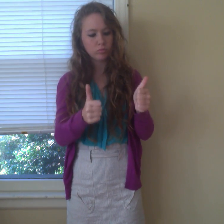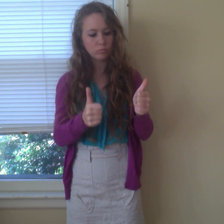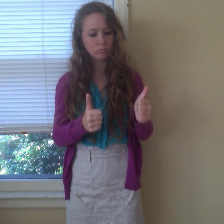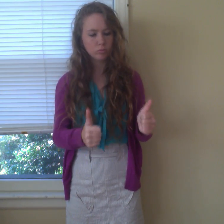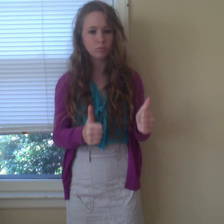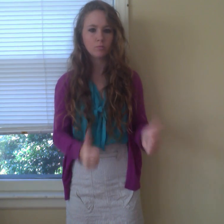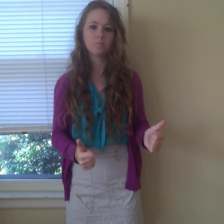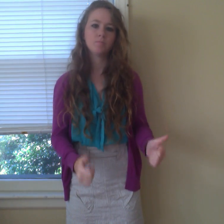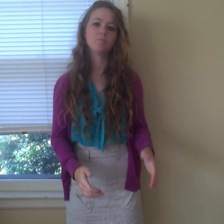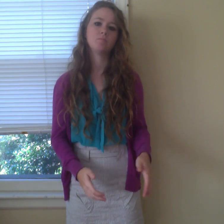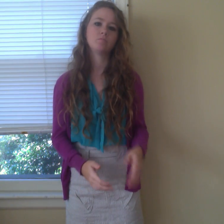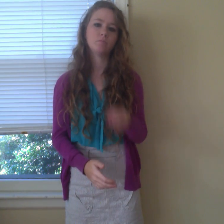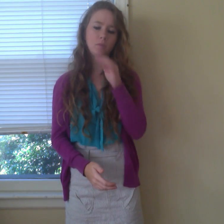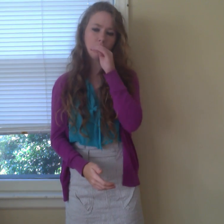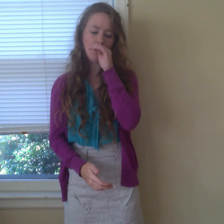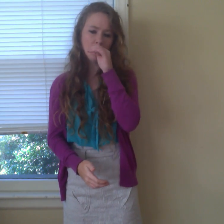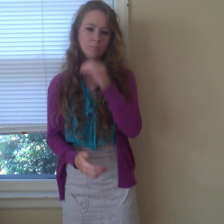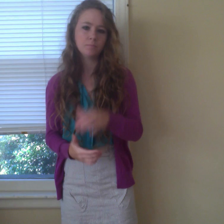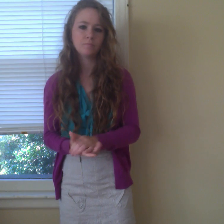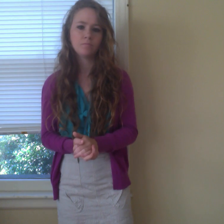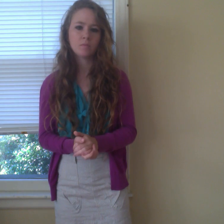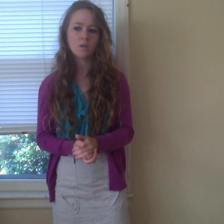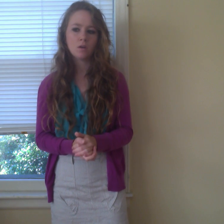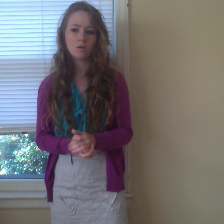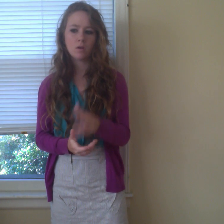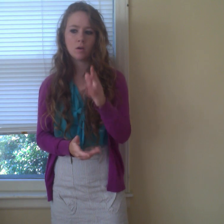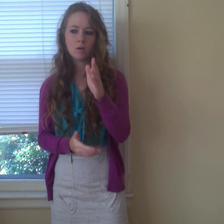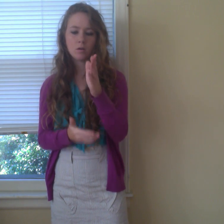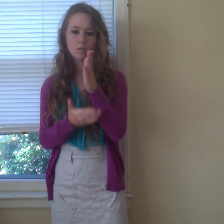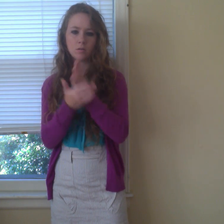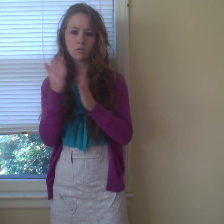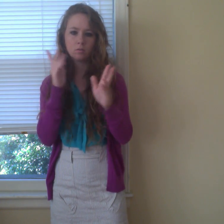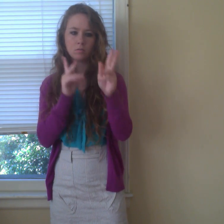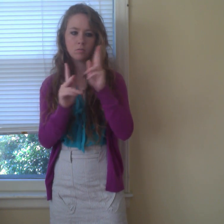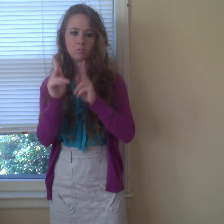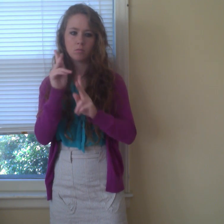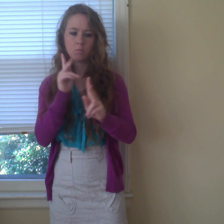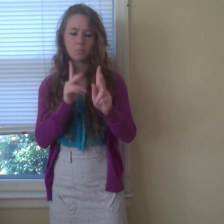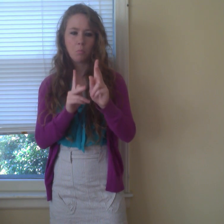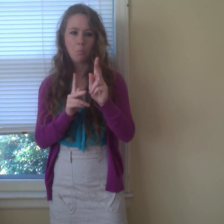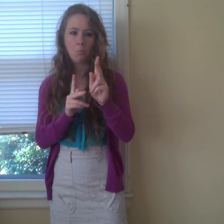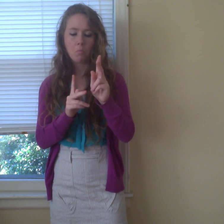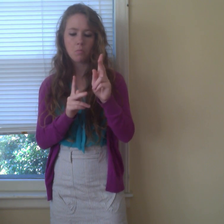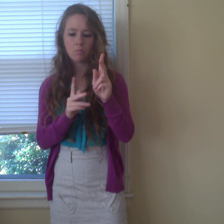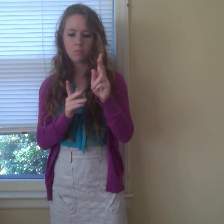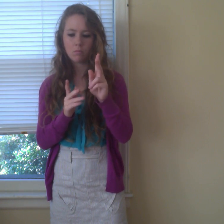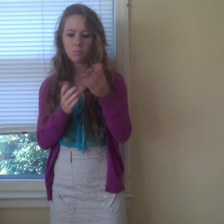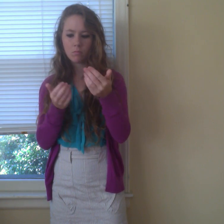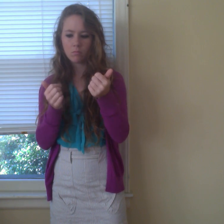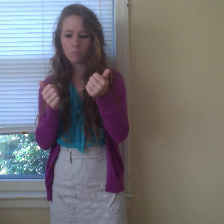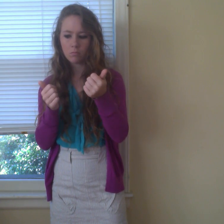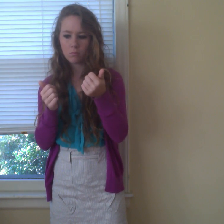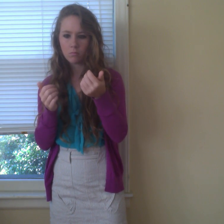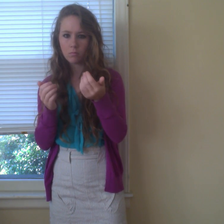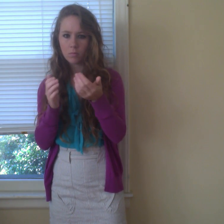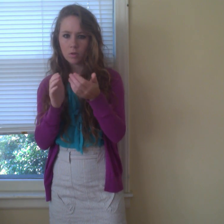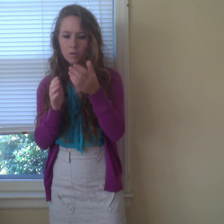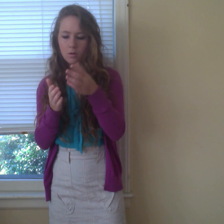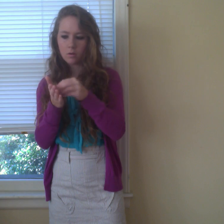elect politicians who would use government power to take property from some and give it to others. Agriculture subsidies were introduced, followed